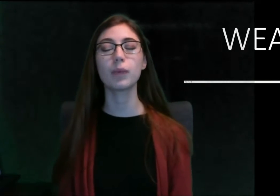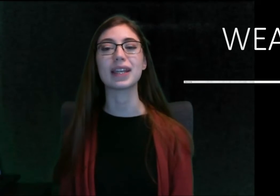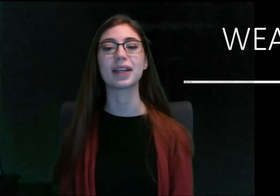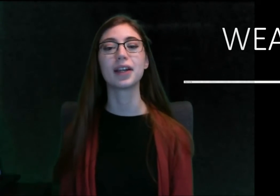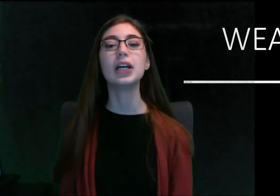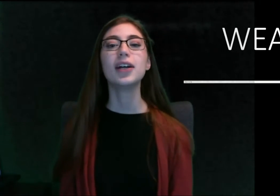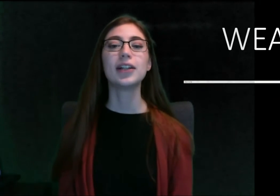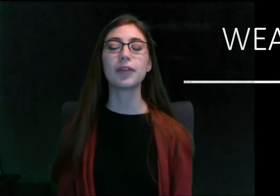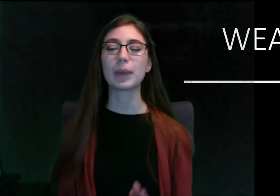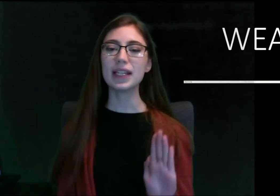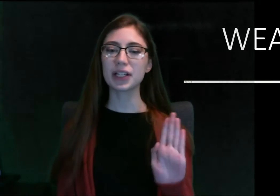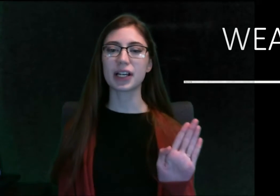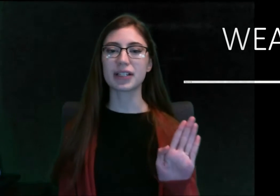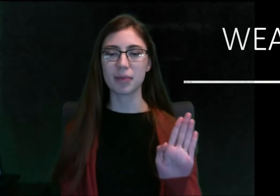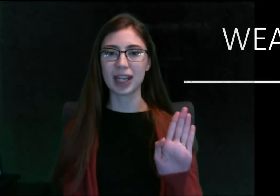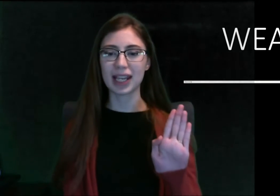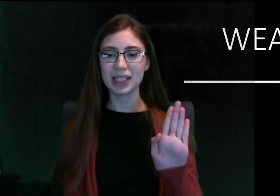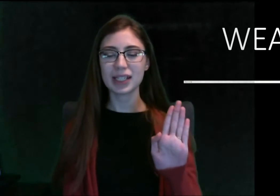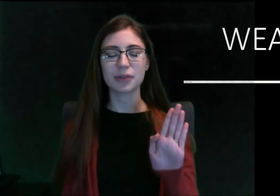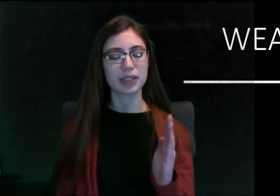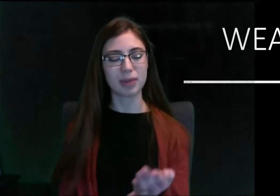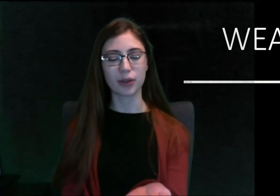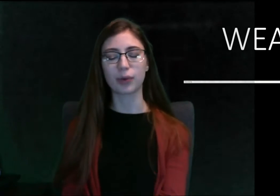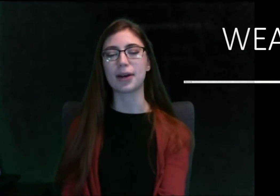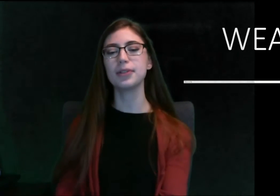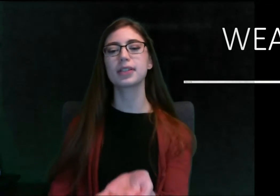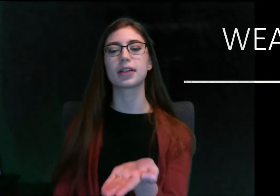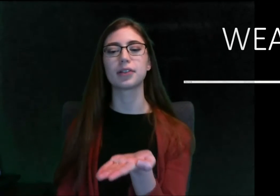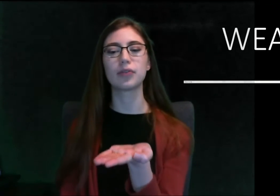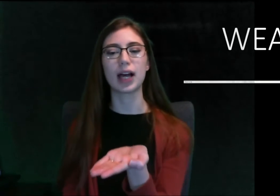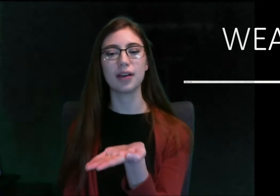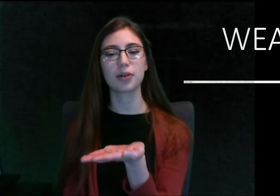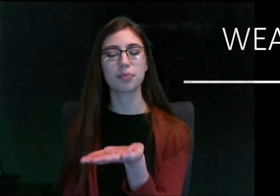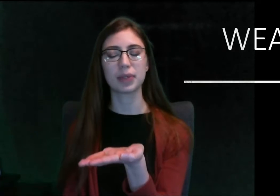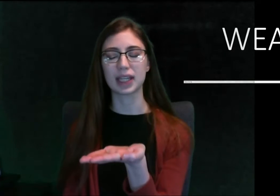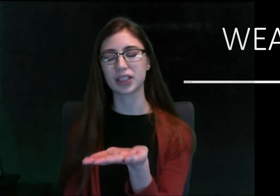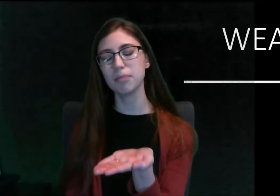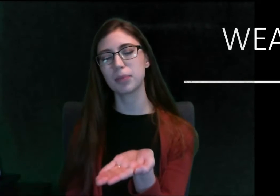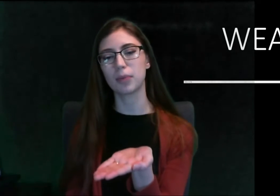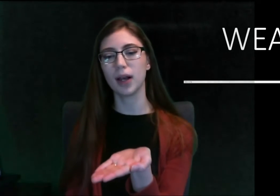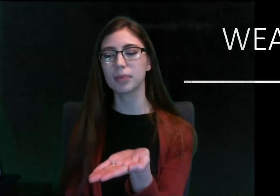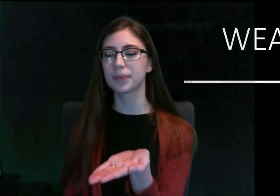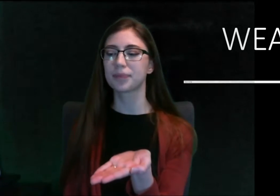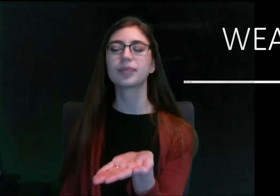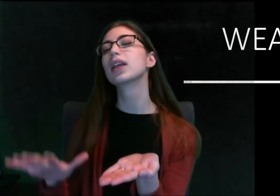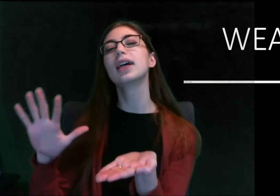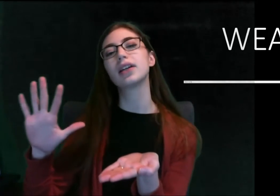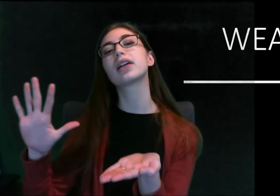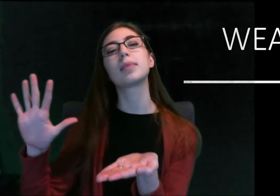Weak. For weak, your non-dominant hand is going to be the ground. So flat, open V hand shape, palm up. You're going to make